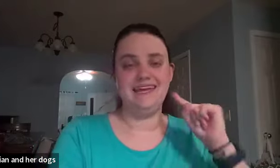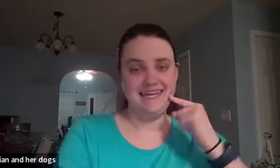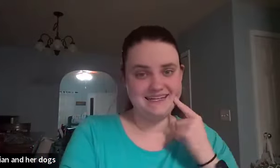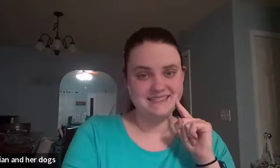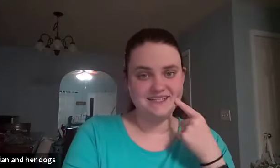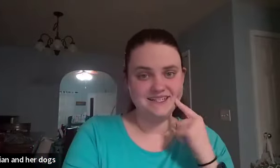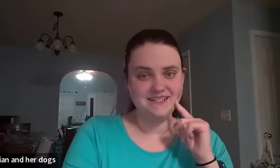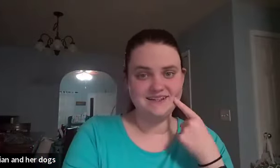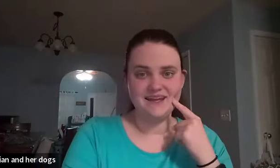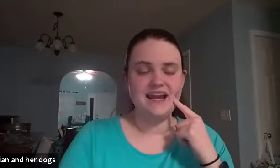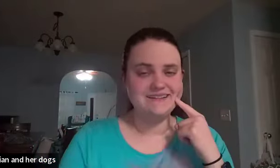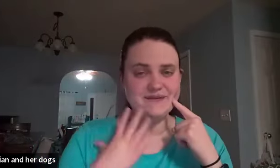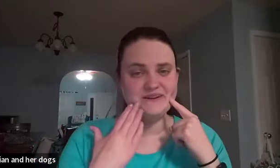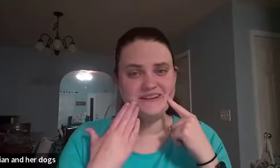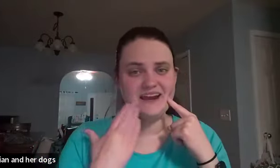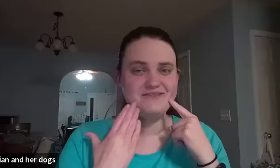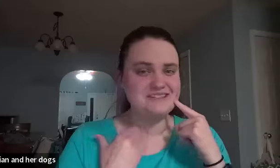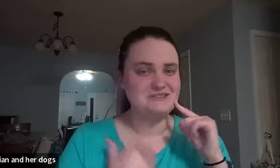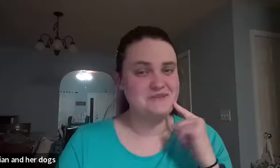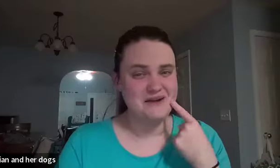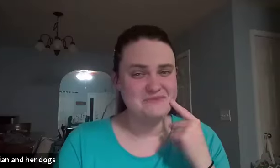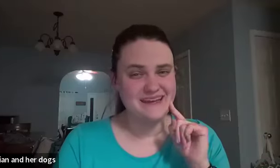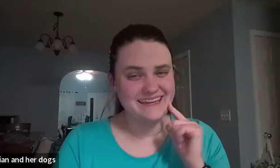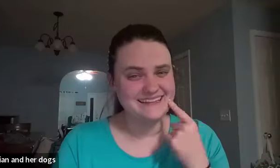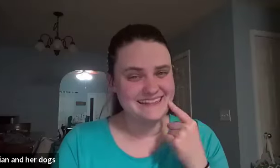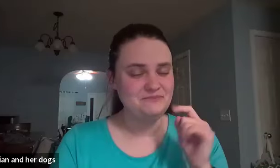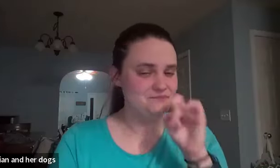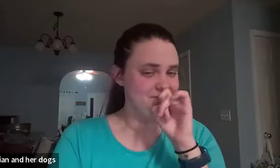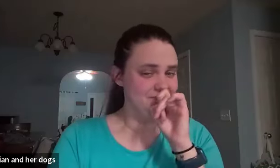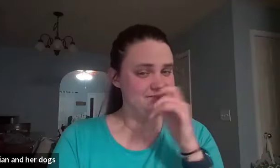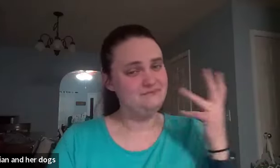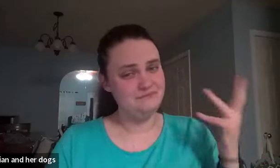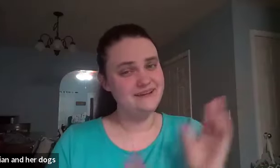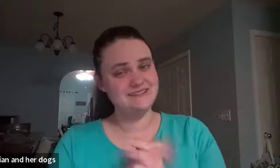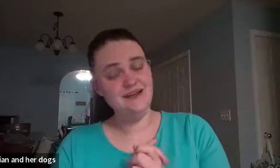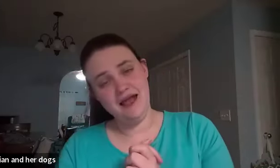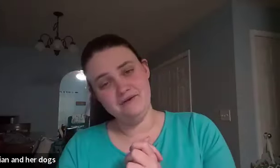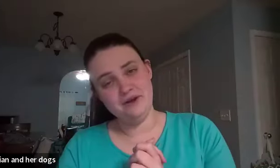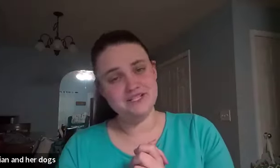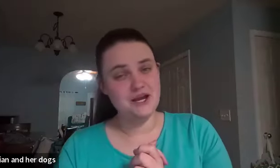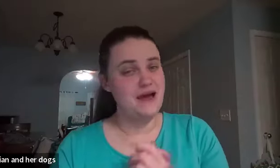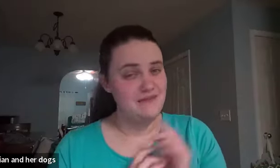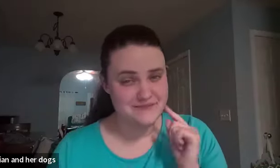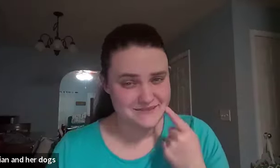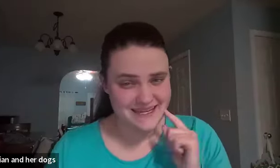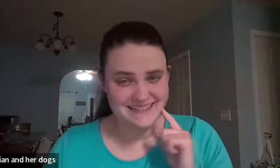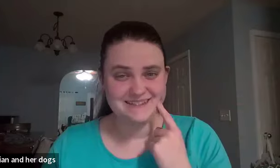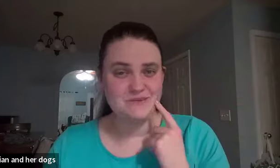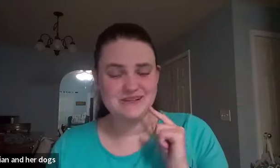then candy. And I typically kind of have a nicer smile with my candy because I don't know about y'all, but I love me some candy. So I'm always